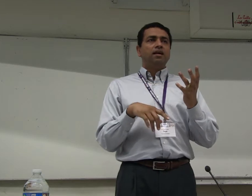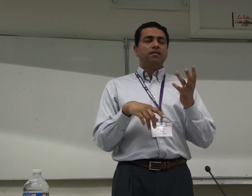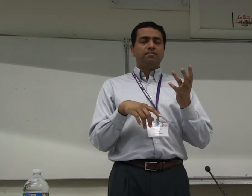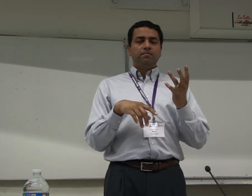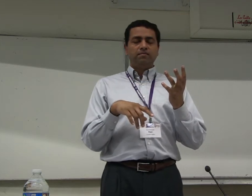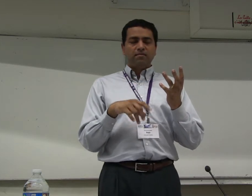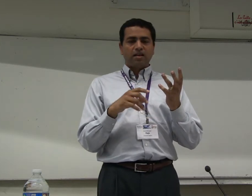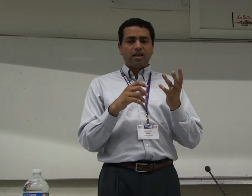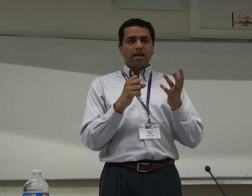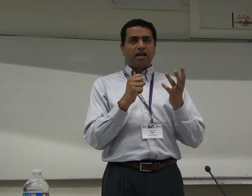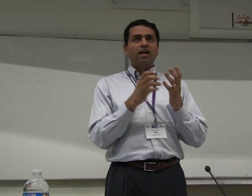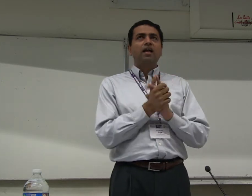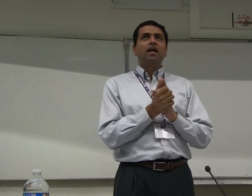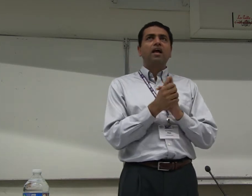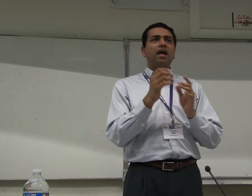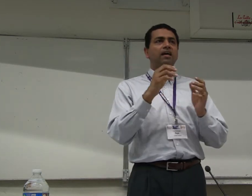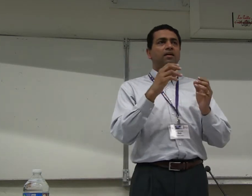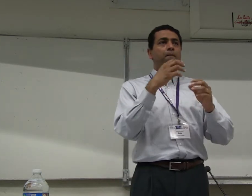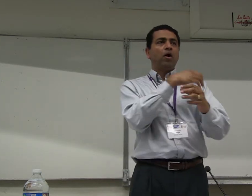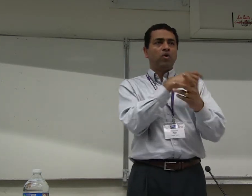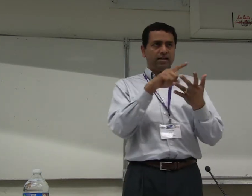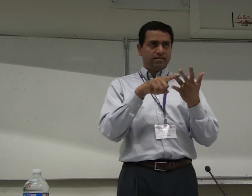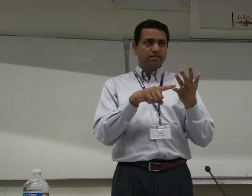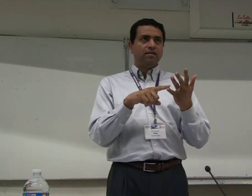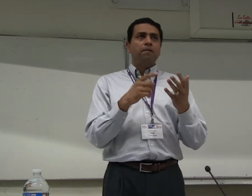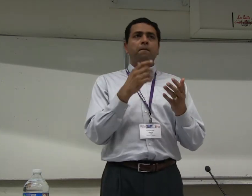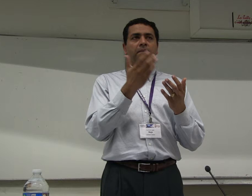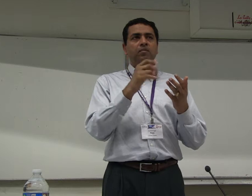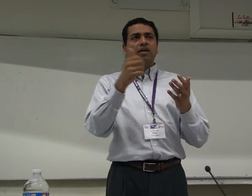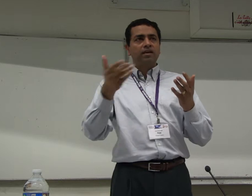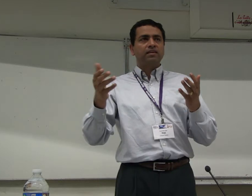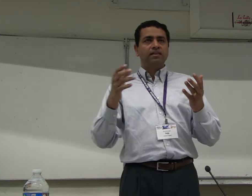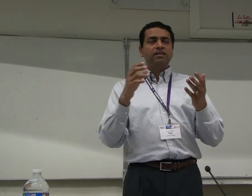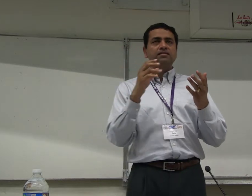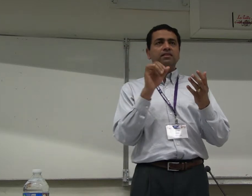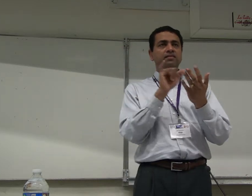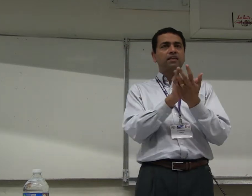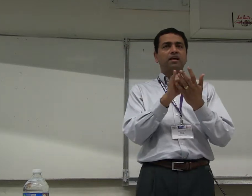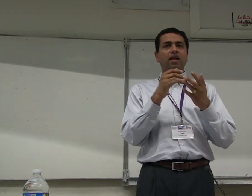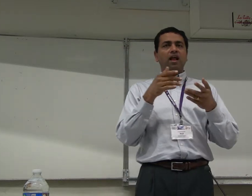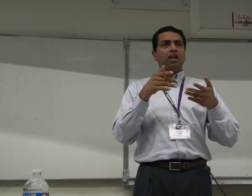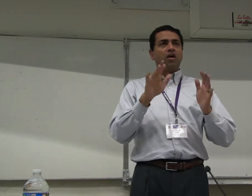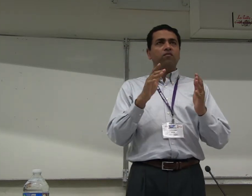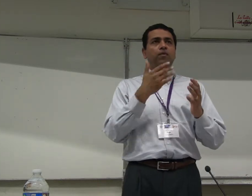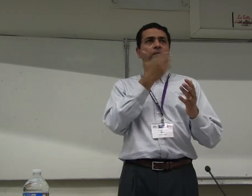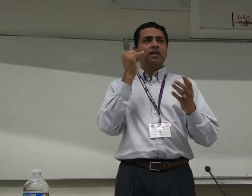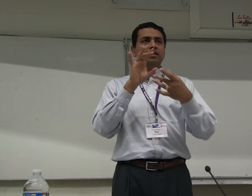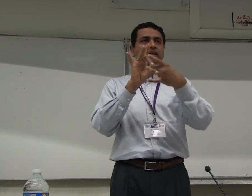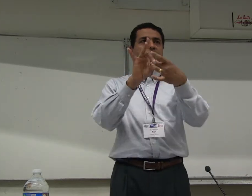at time and frequency modulations, as well as the power of the vibration, that